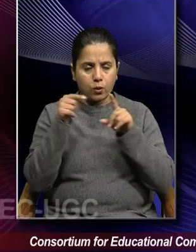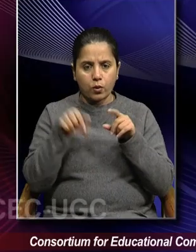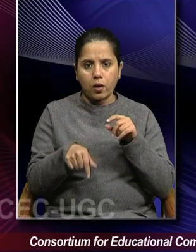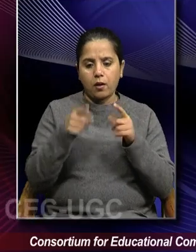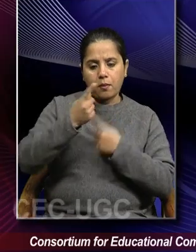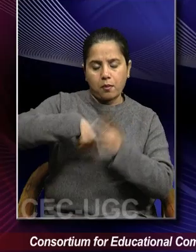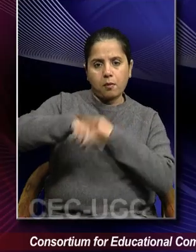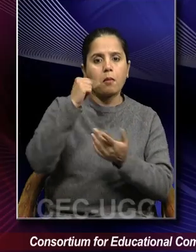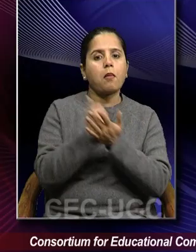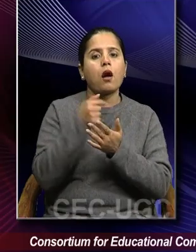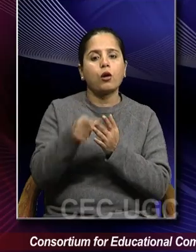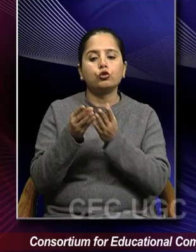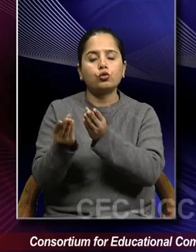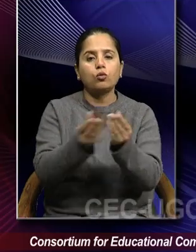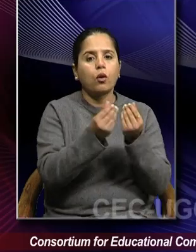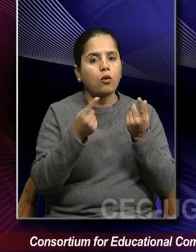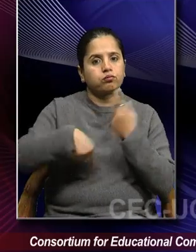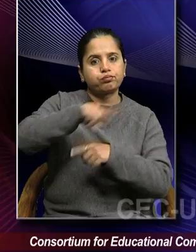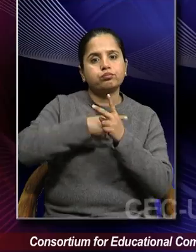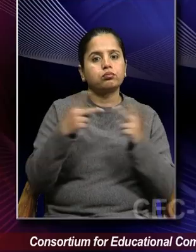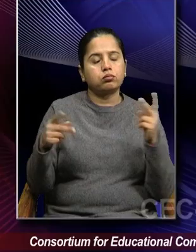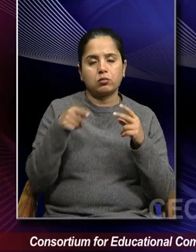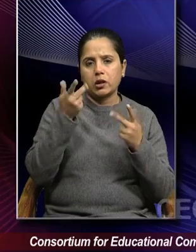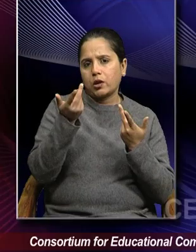interbank settlements. It